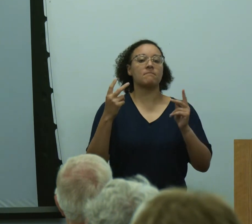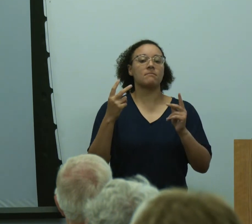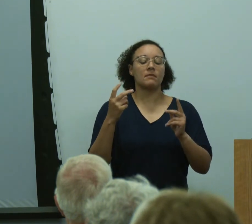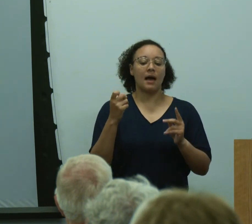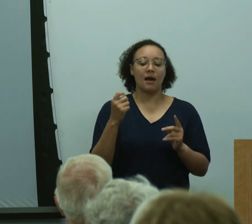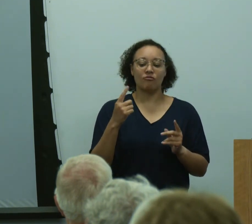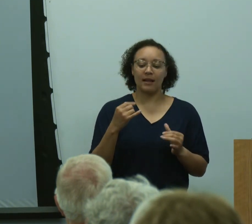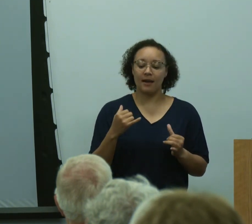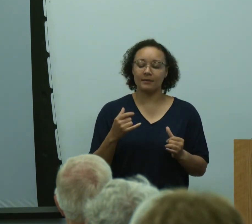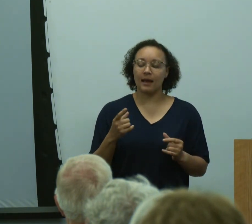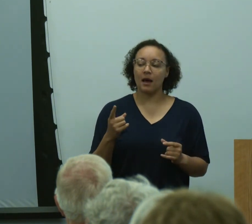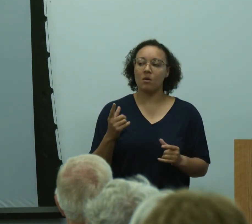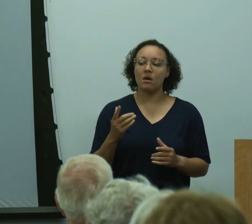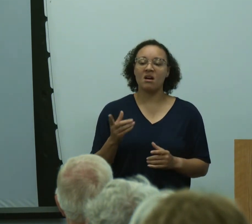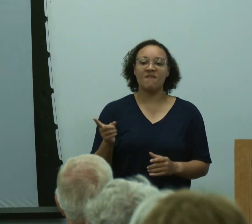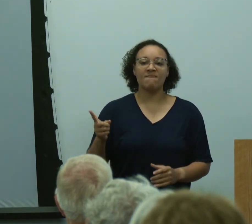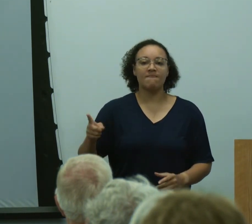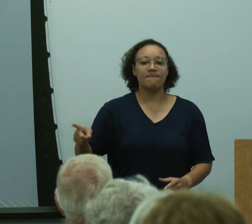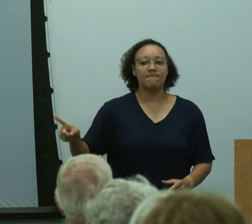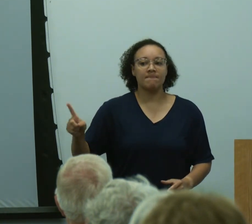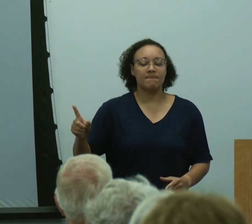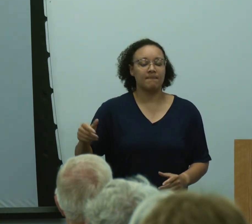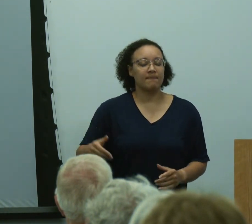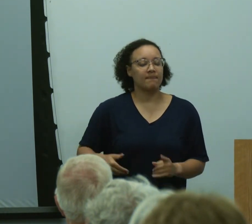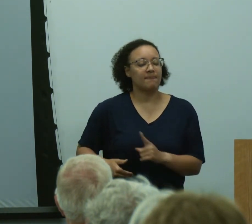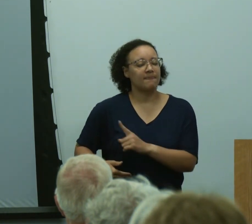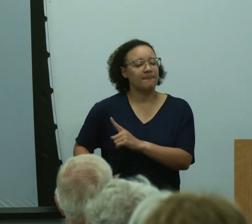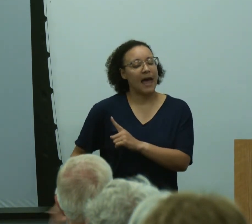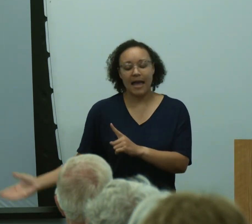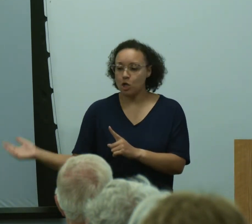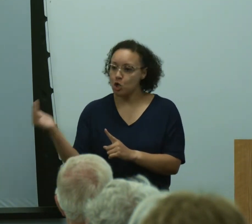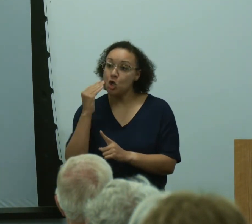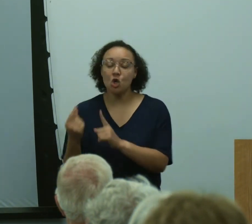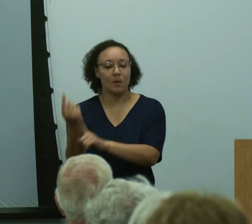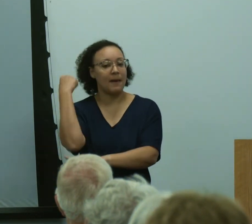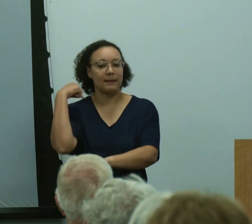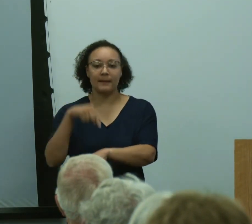this conversation. Knew that. And as Dennis said,